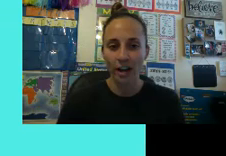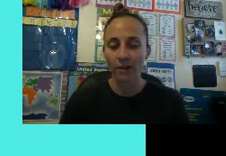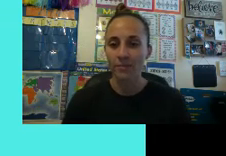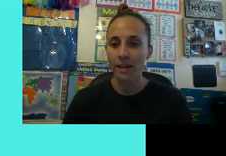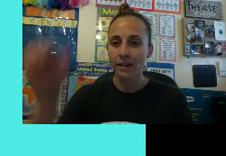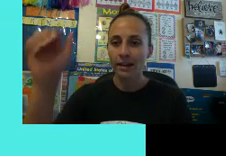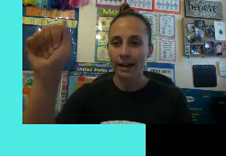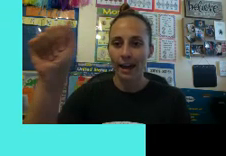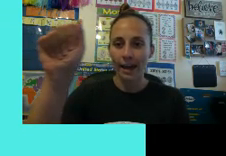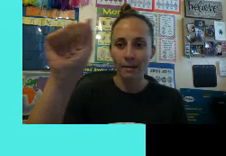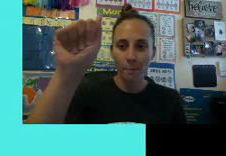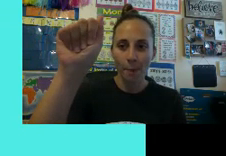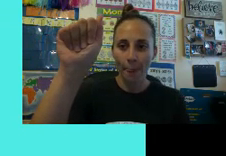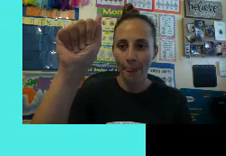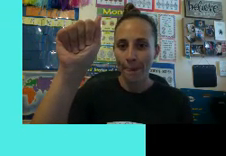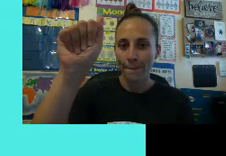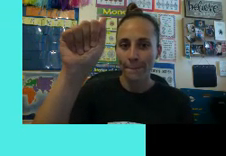want to try it with me. A,